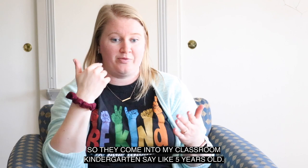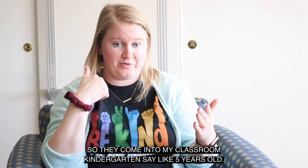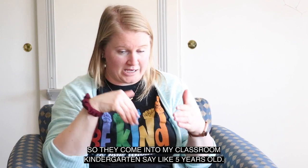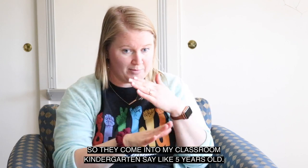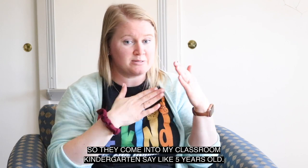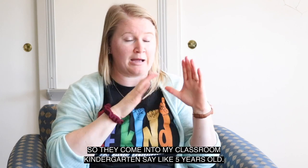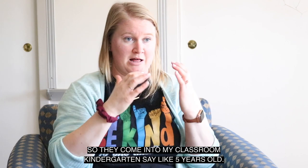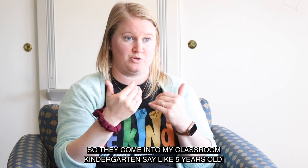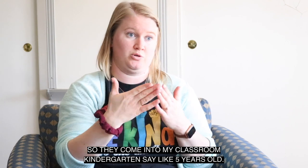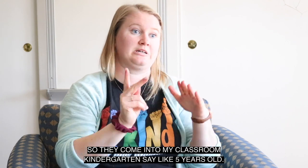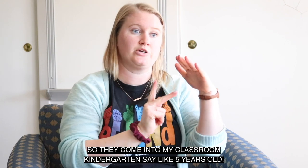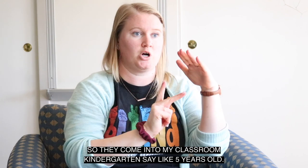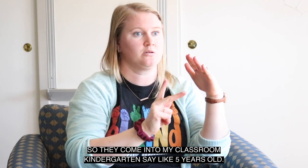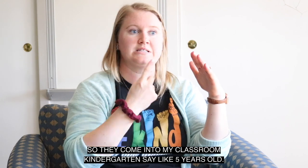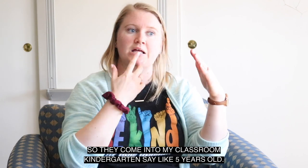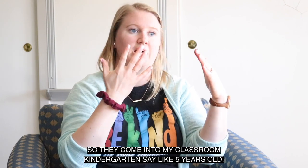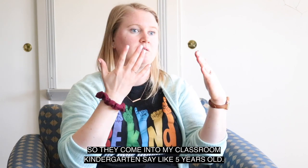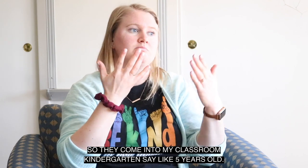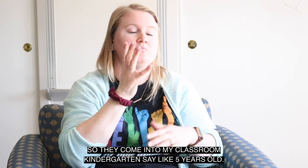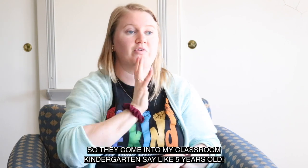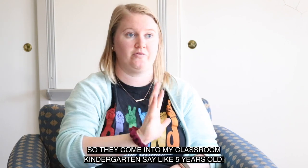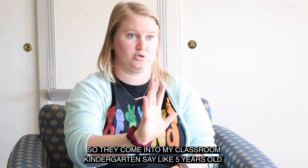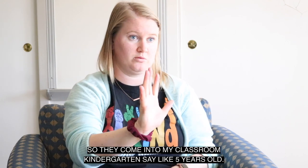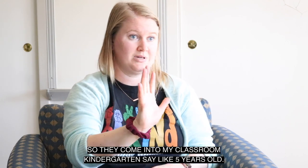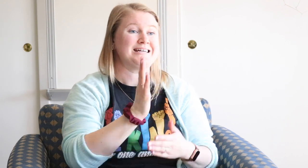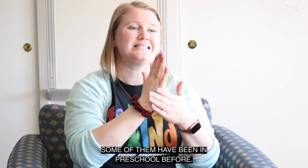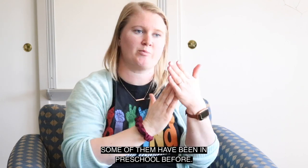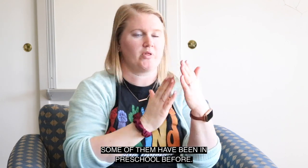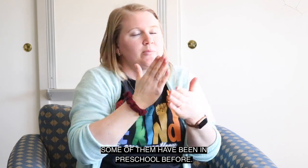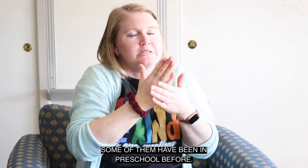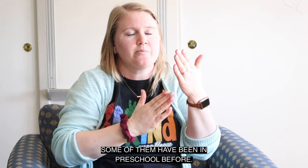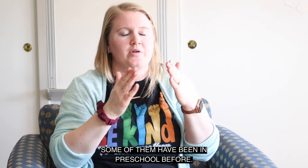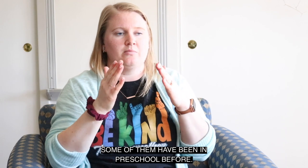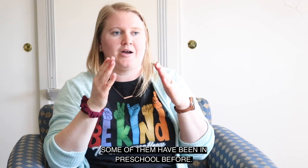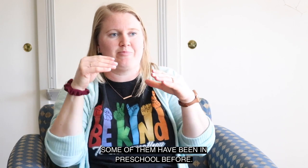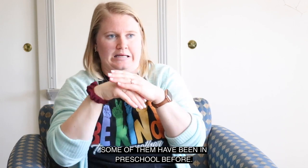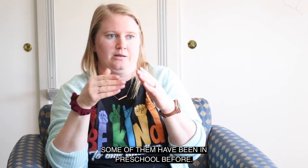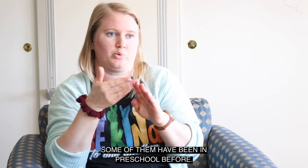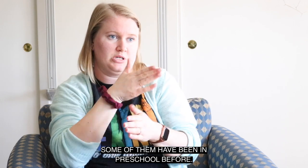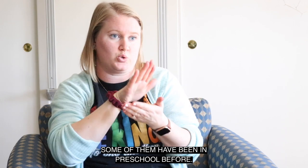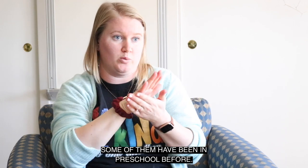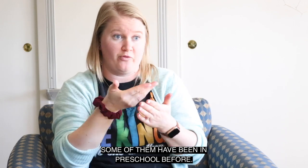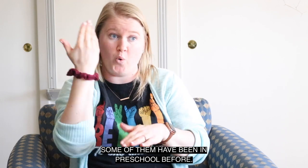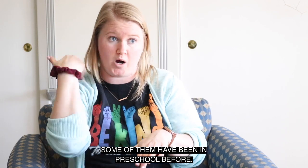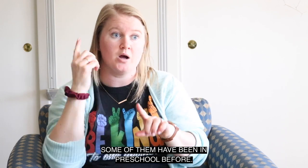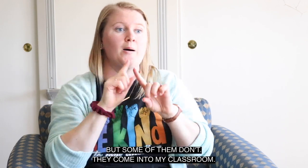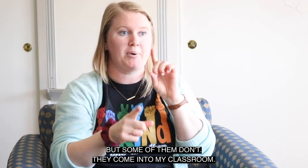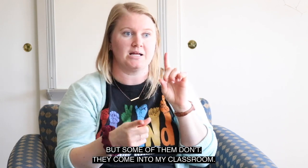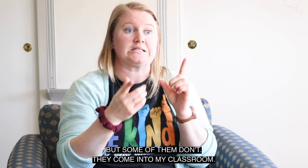they come into my classroom, kindergarten, say like 5 years old. Some of them have been in preschool before, but some